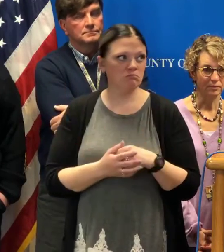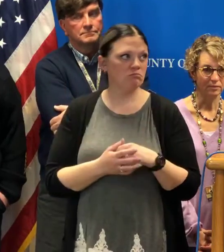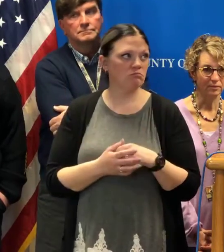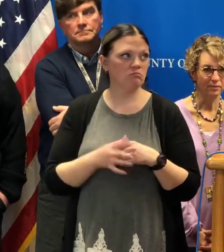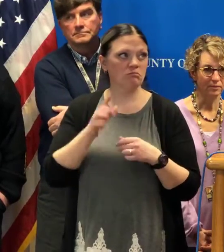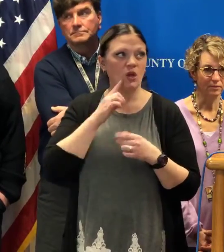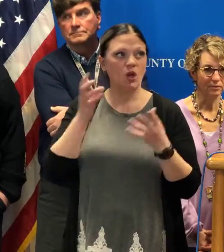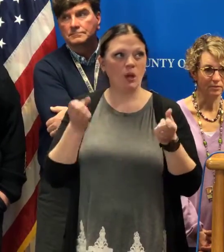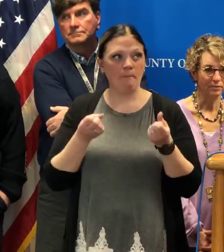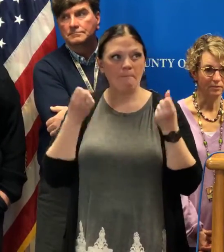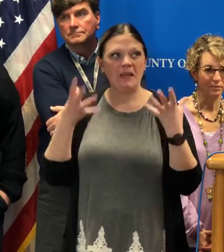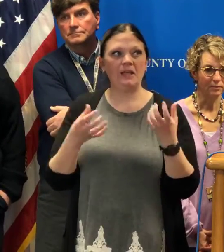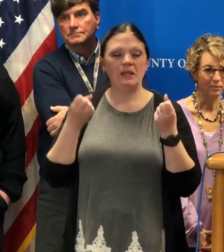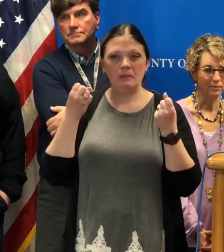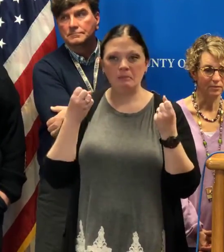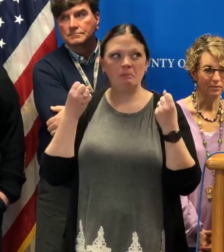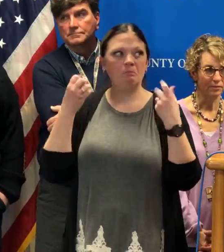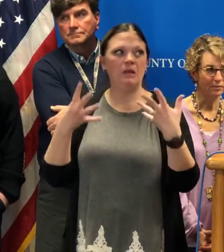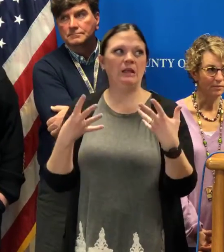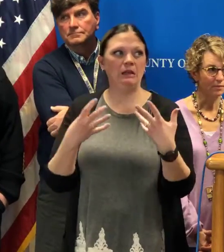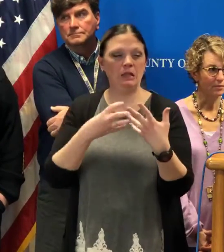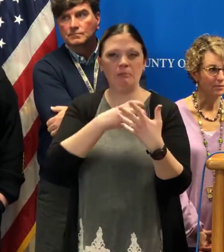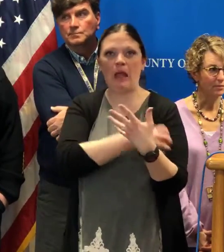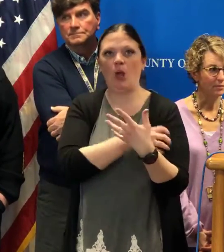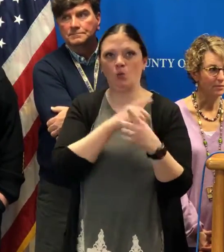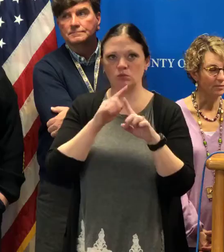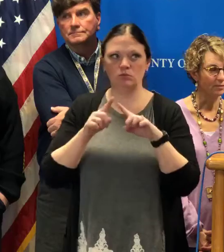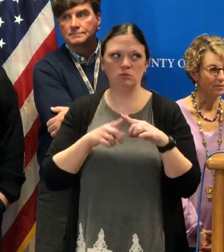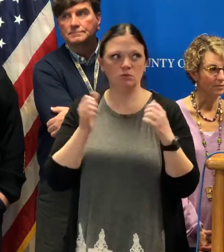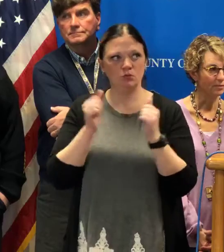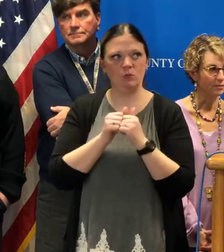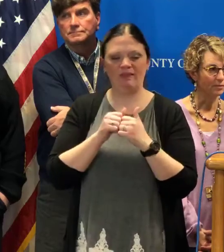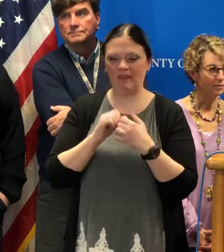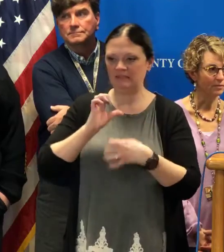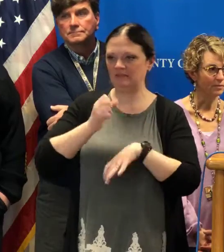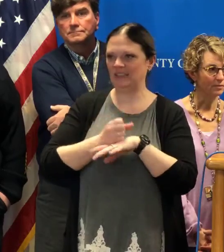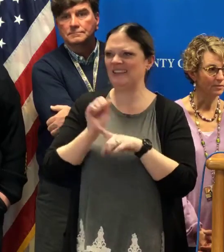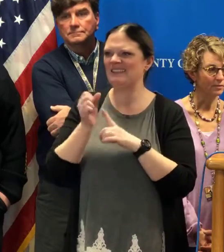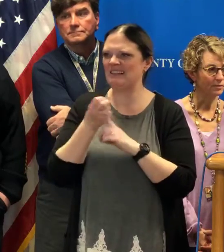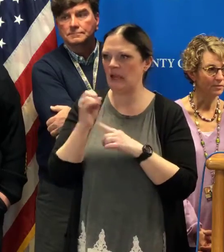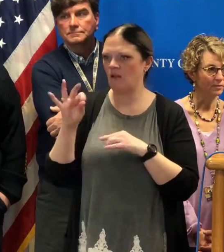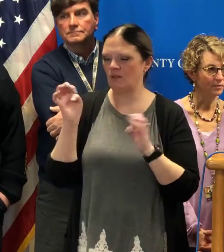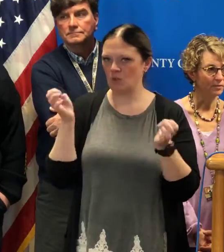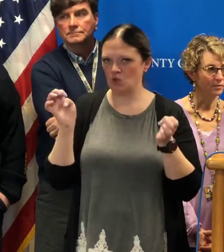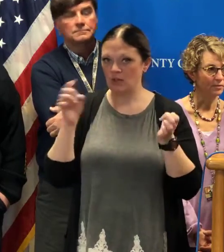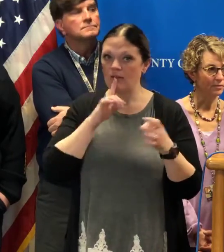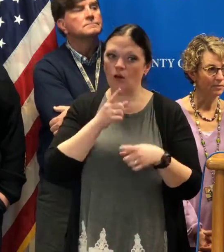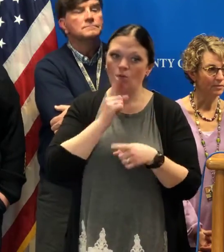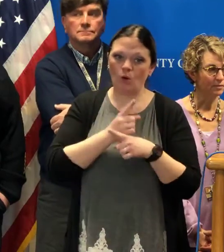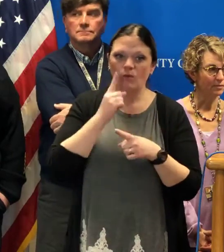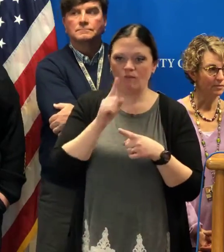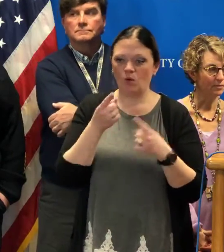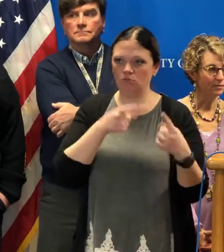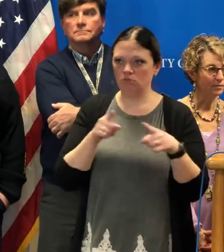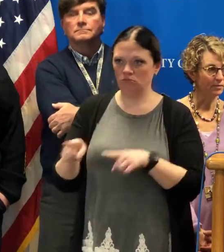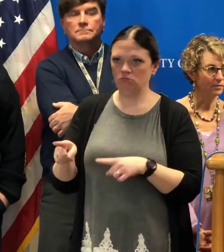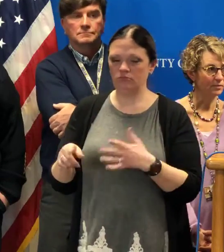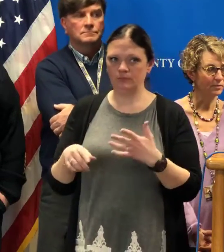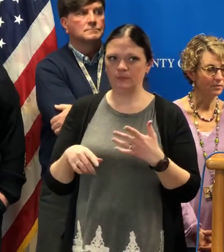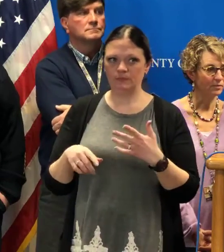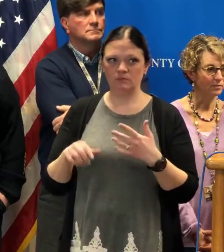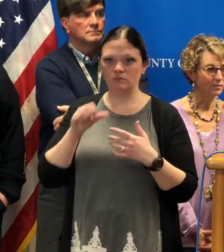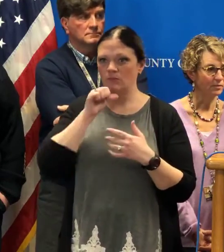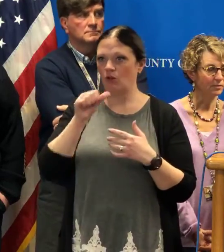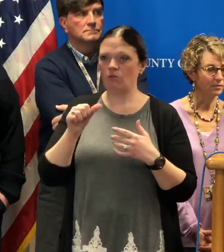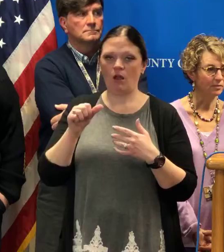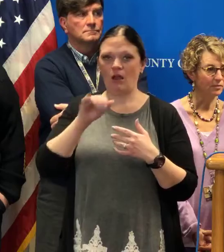There are many, many powers that come with the state of emergency that are appropriate for the circumstances. Now, they're not